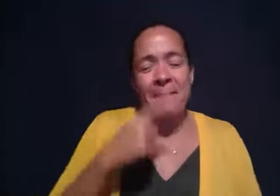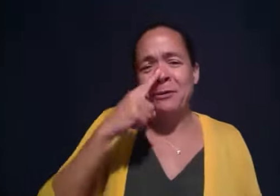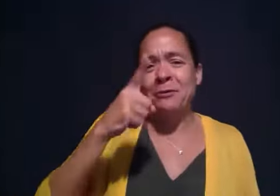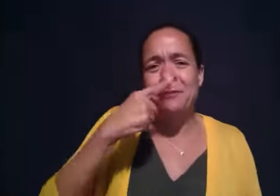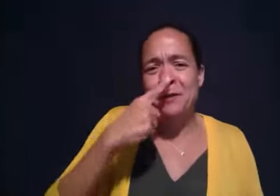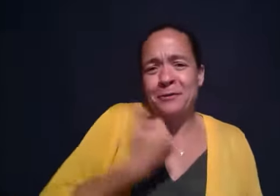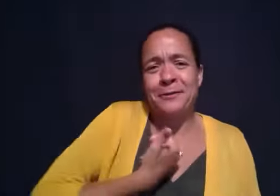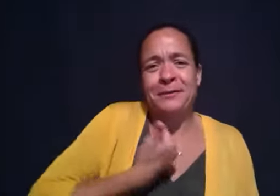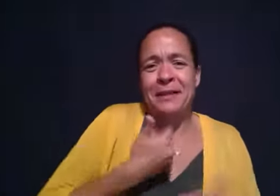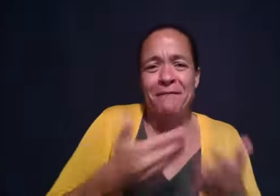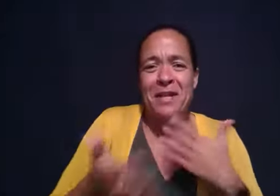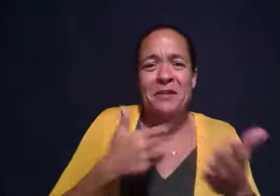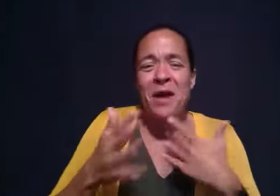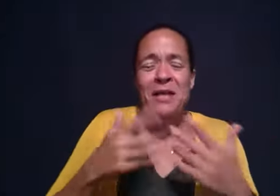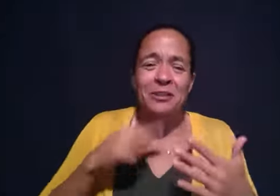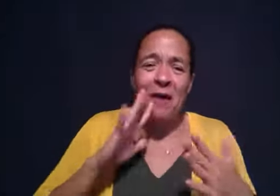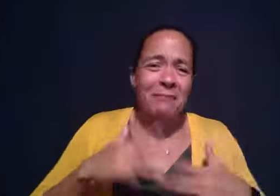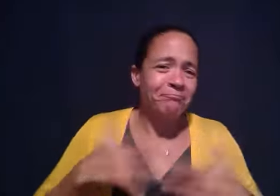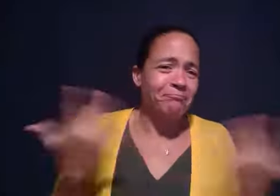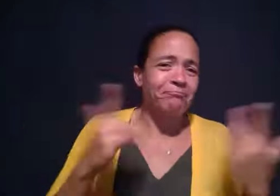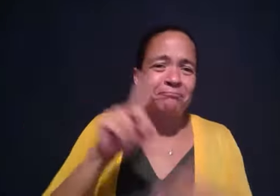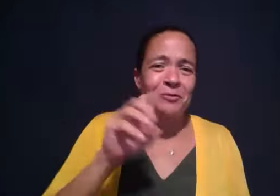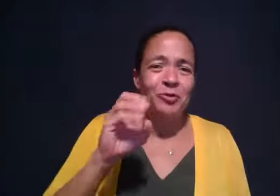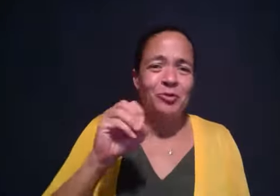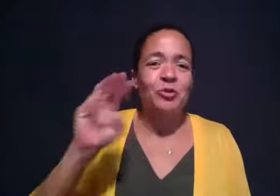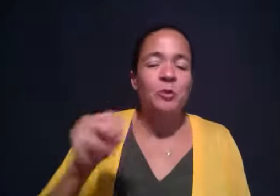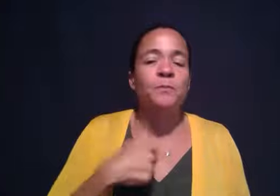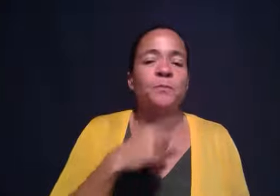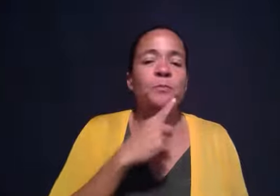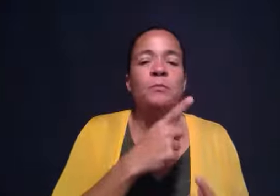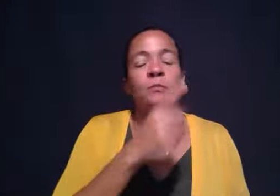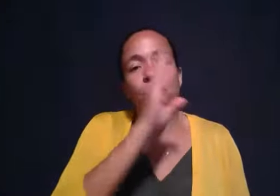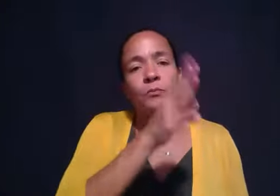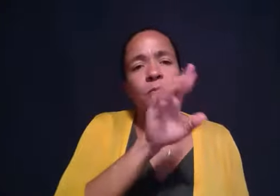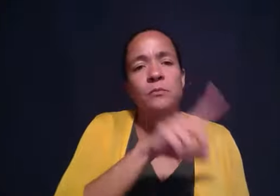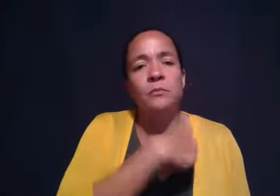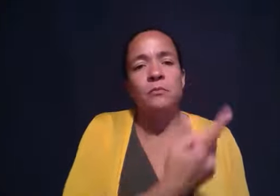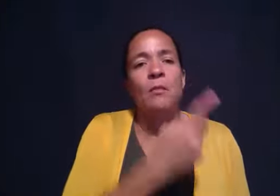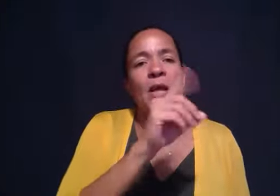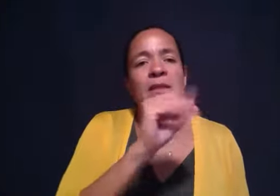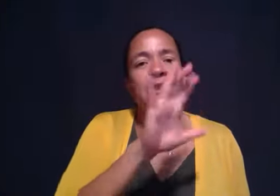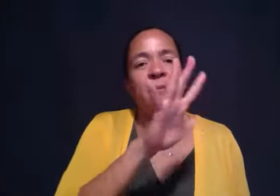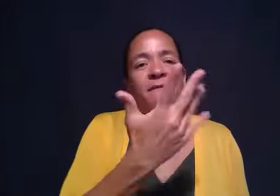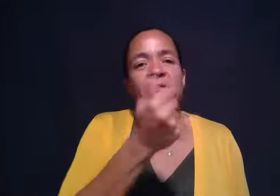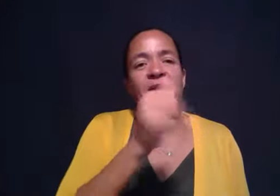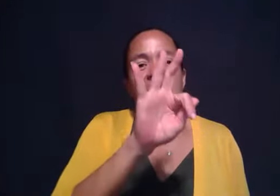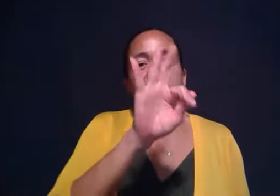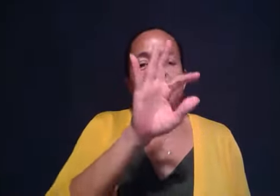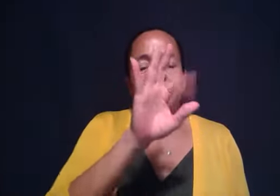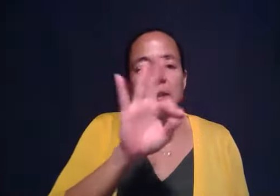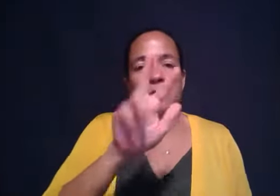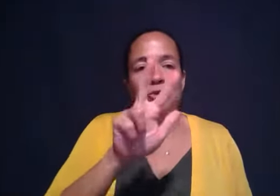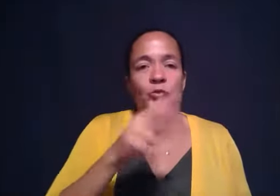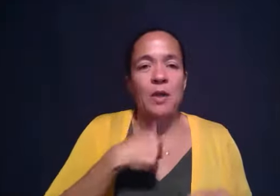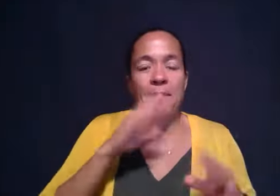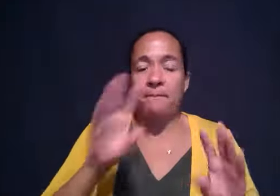As I said, I've been kept sober since December 5th of 92, and that's my miracle. And I did not, unlike most of y'all, I did not come into Alcoholics